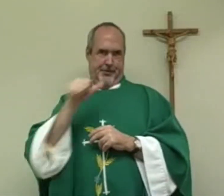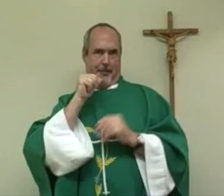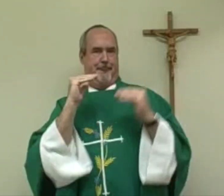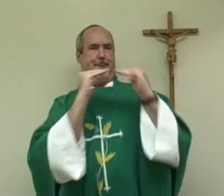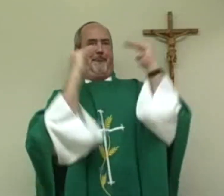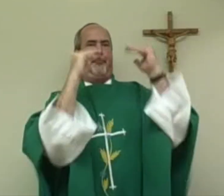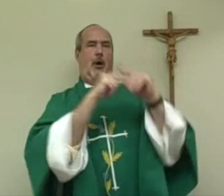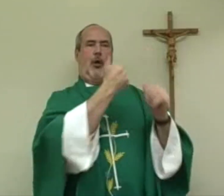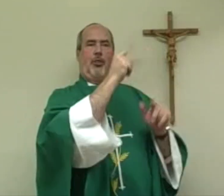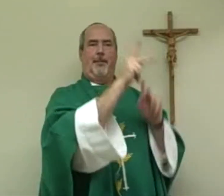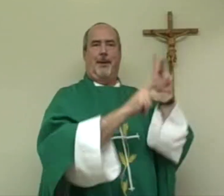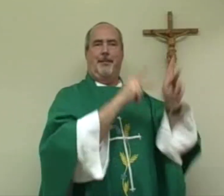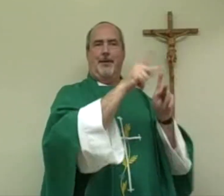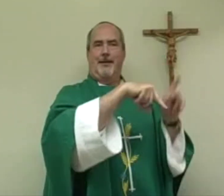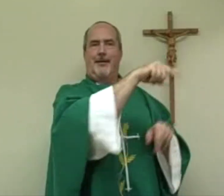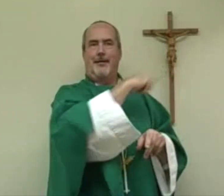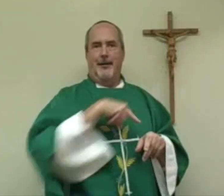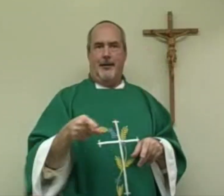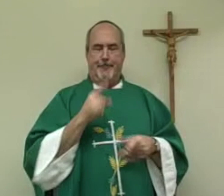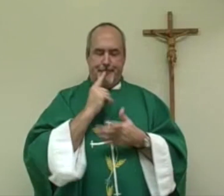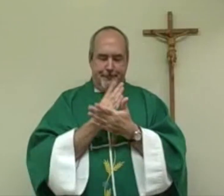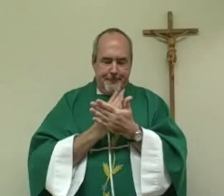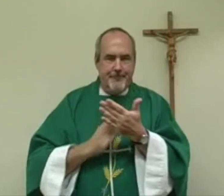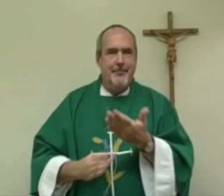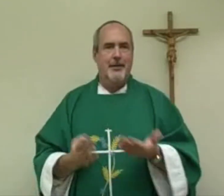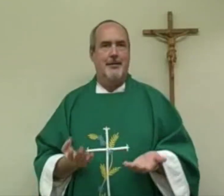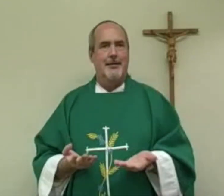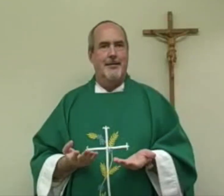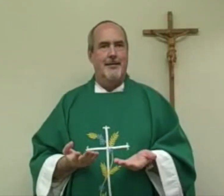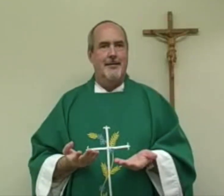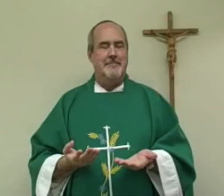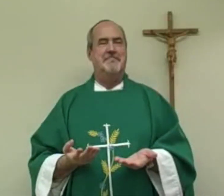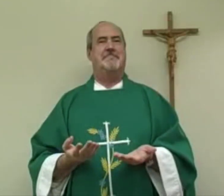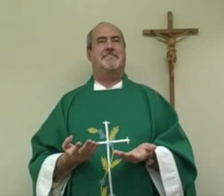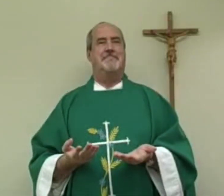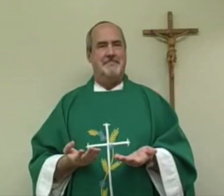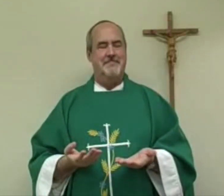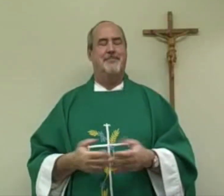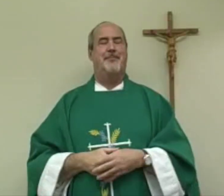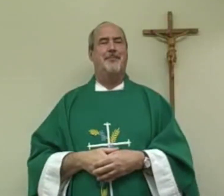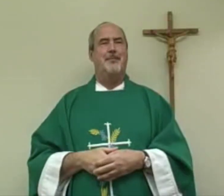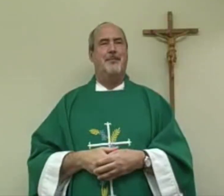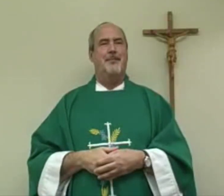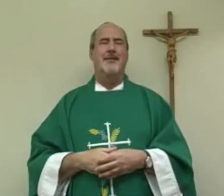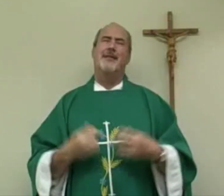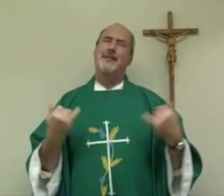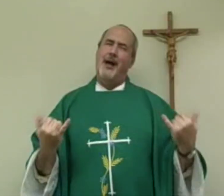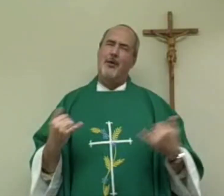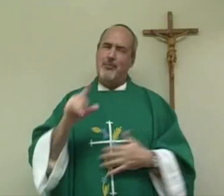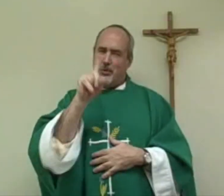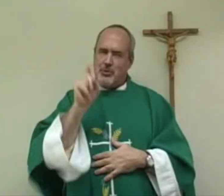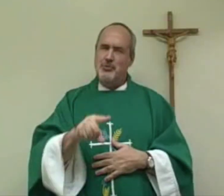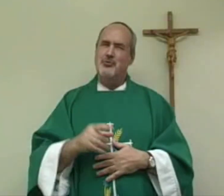humble than we are because they realize that they're not equal to some other people. So they are very